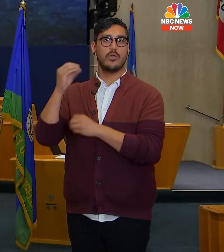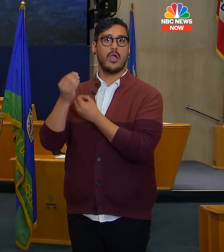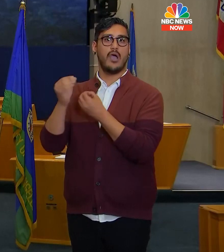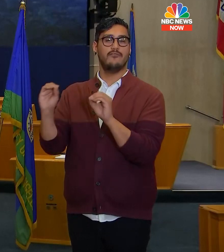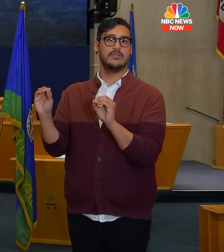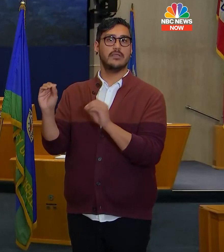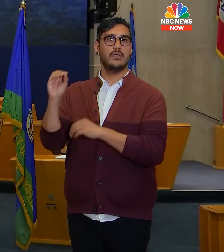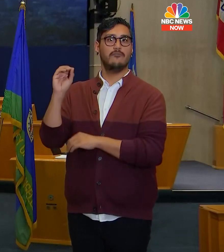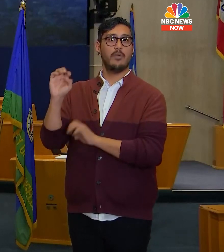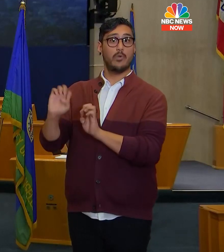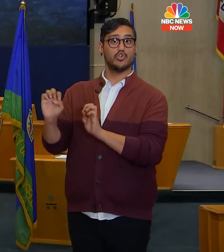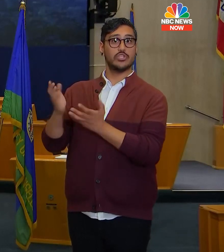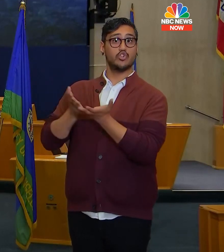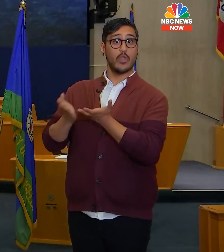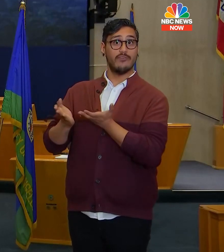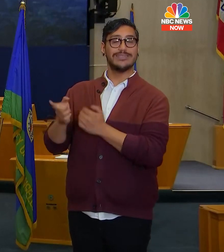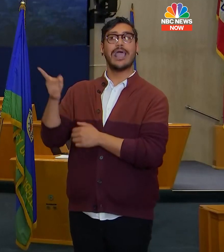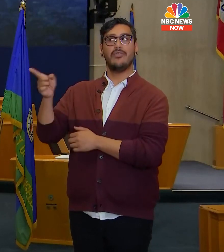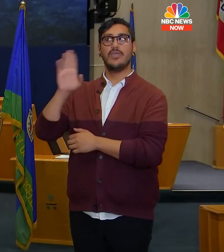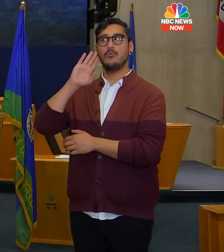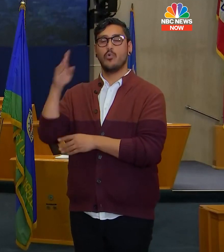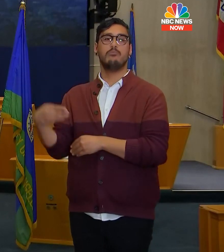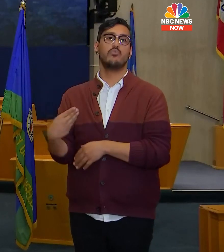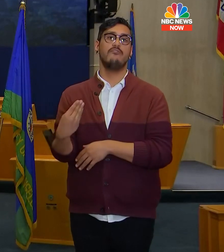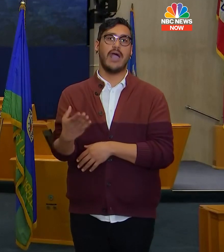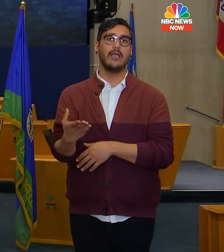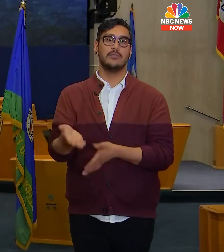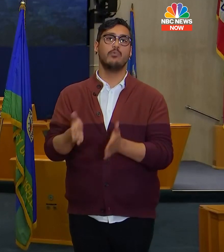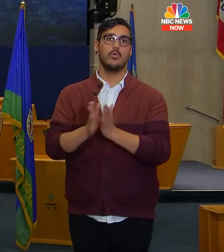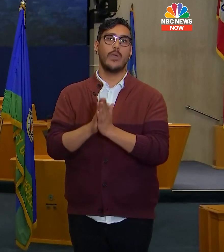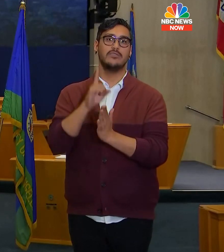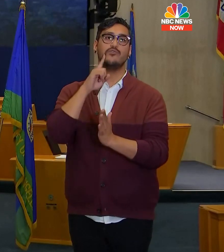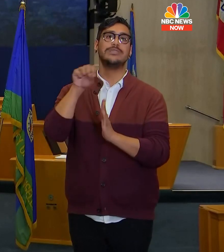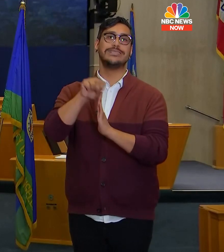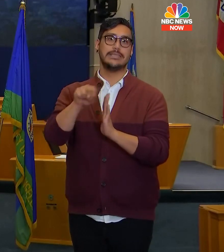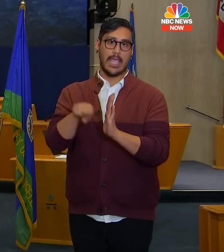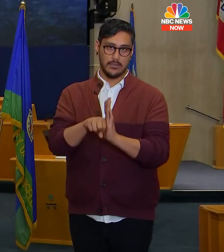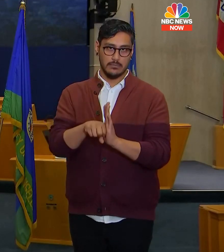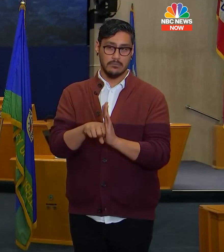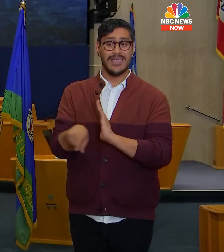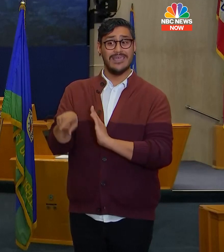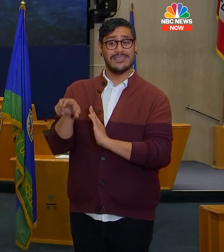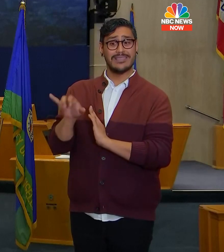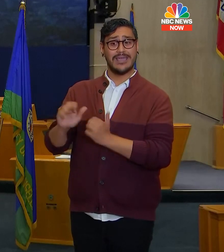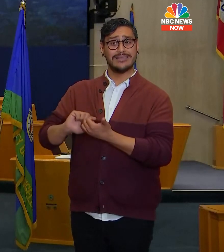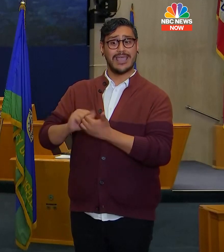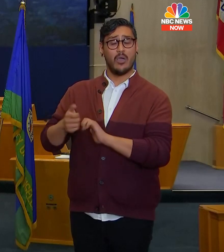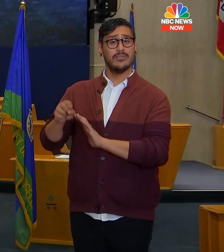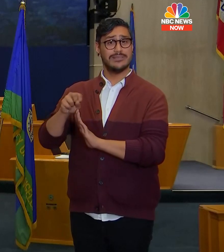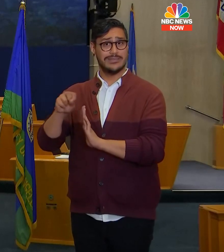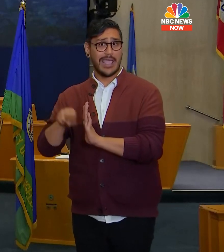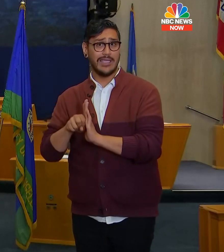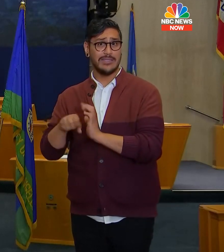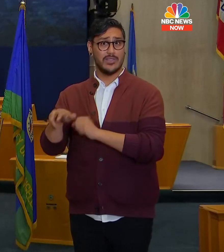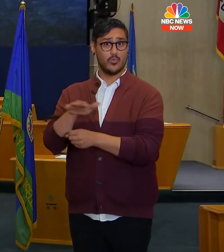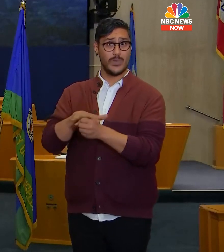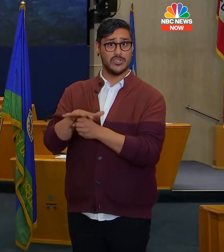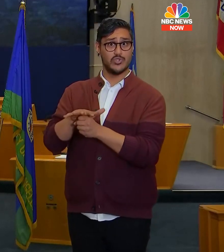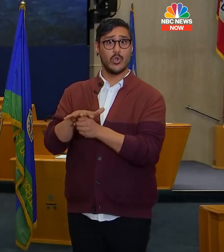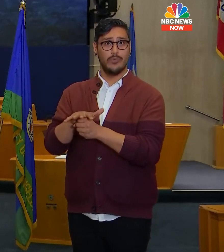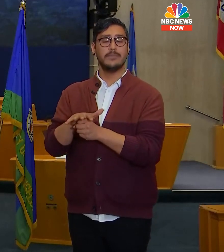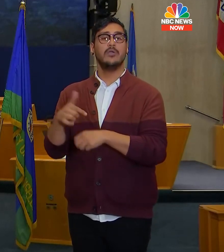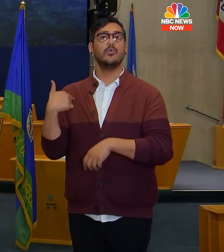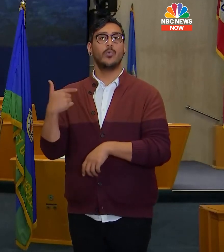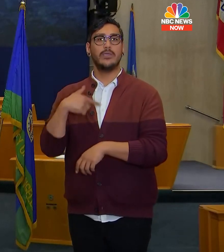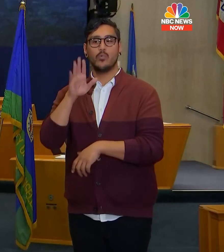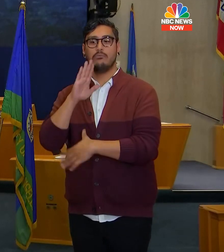Emergency Services, and they provide resources. They'll do the request statewide. And this is how the state and the county and the regional area, we divide the assets